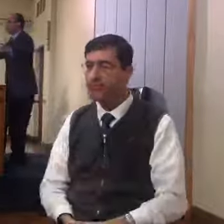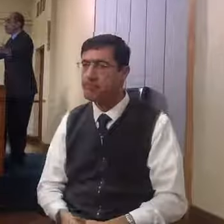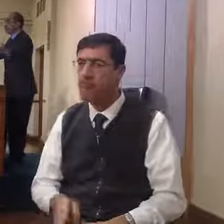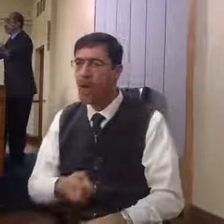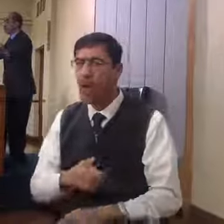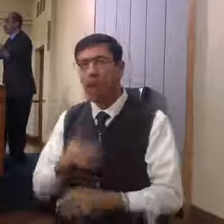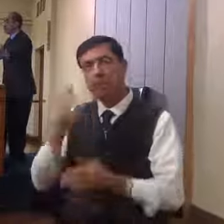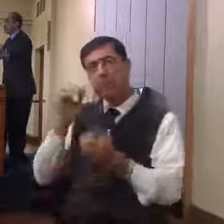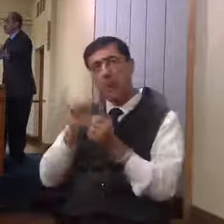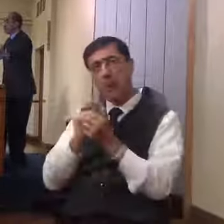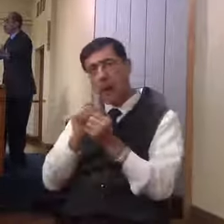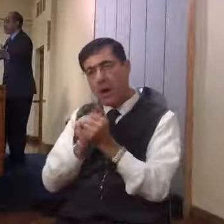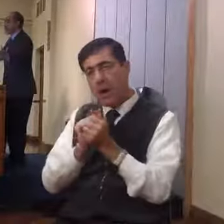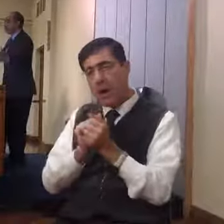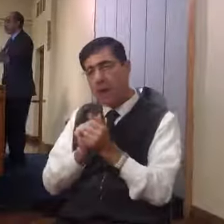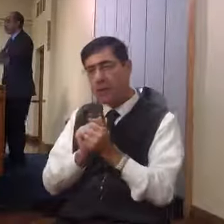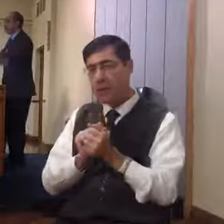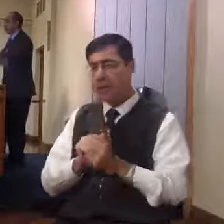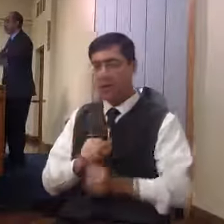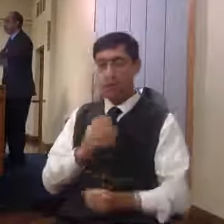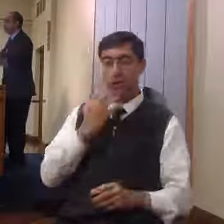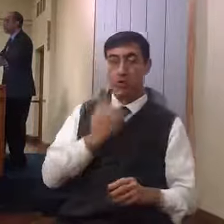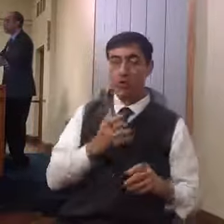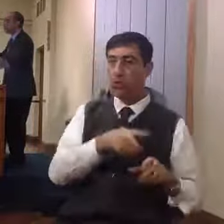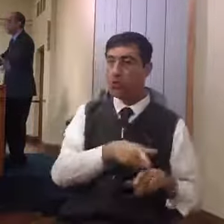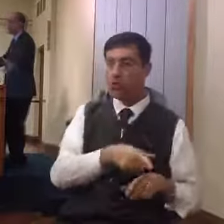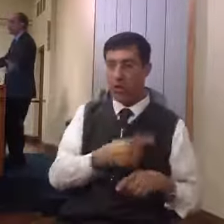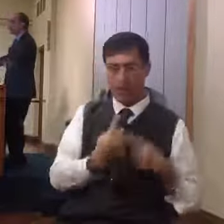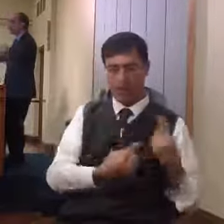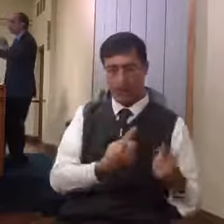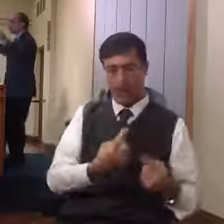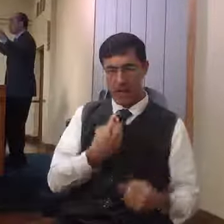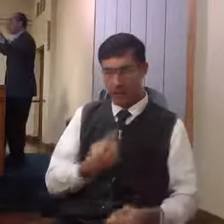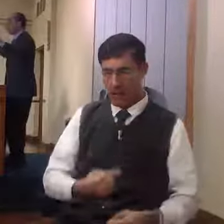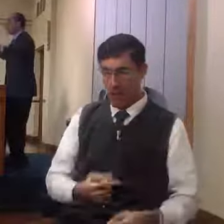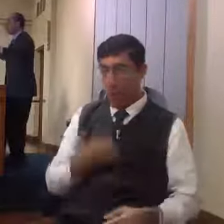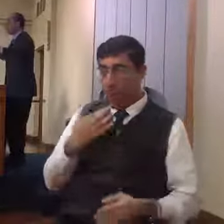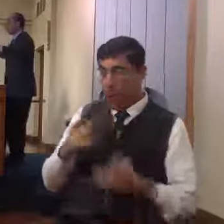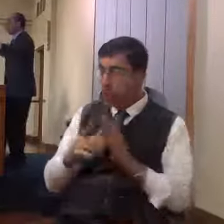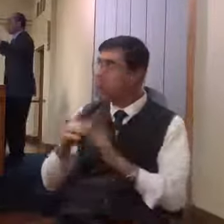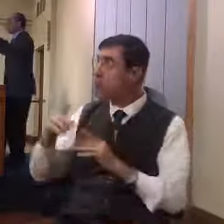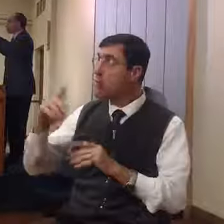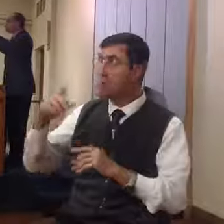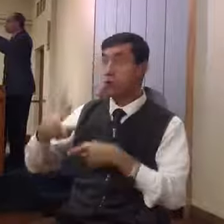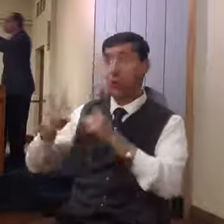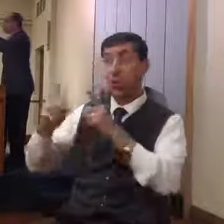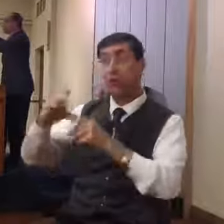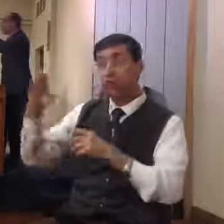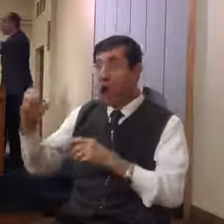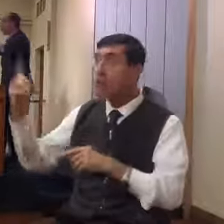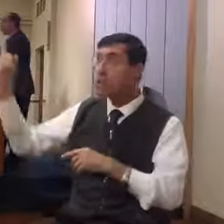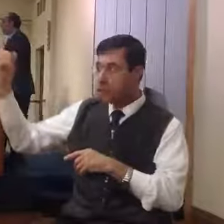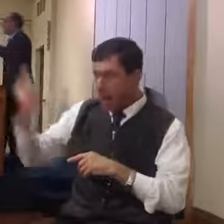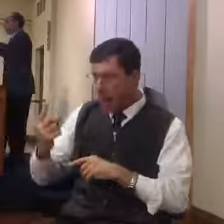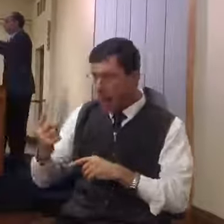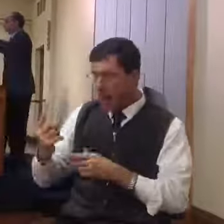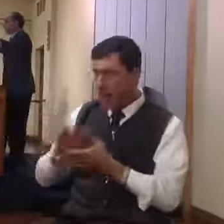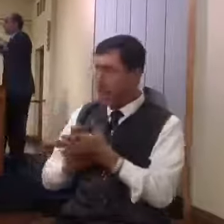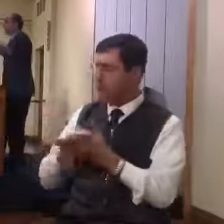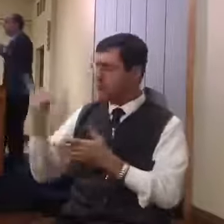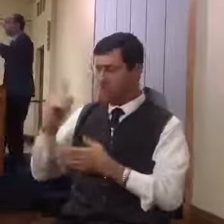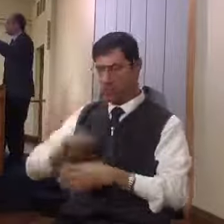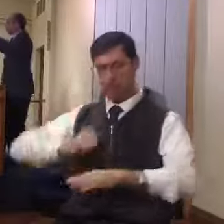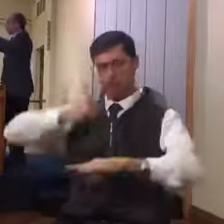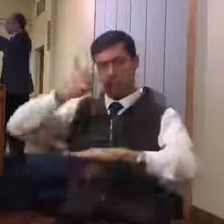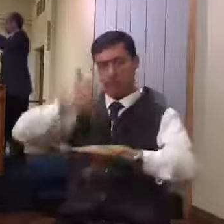that when Christ comes, the Messiah comes into this world, he's going to establish the supremacy of the